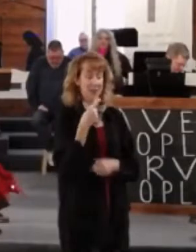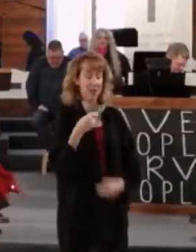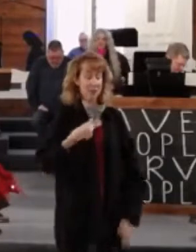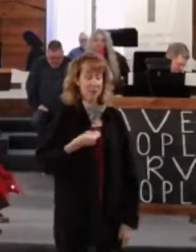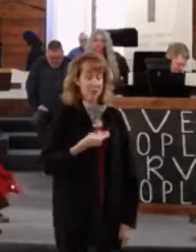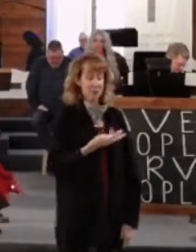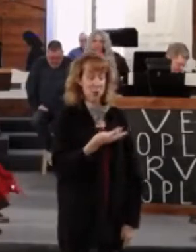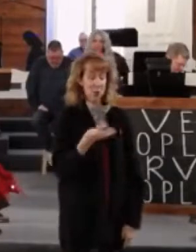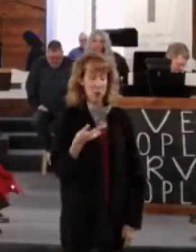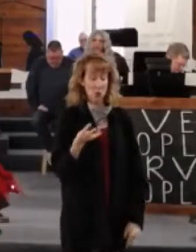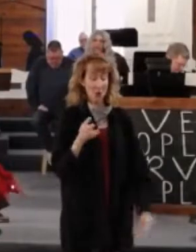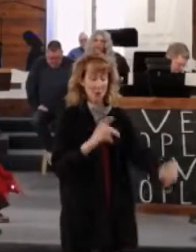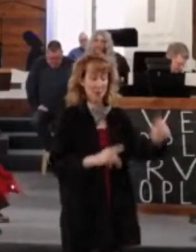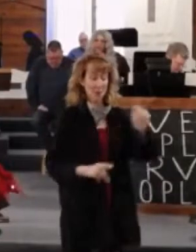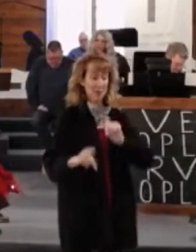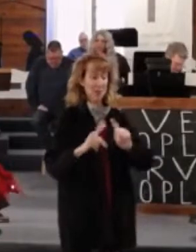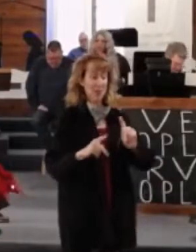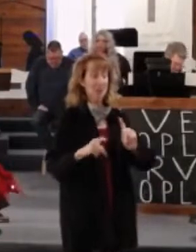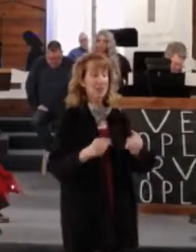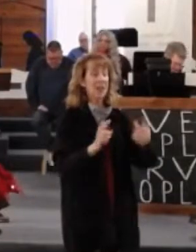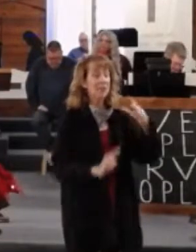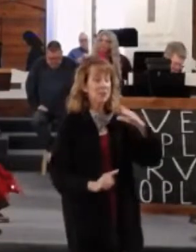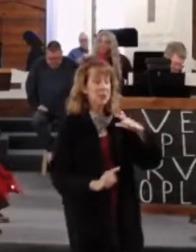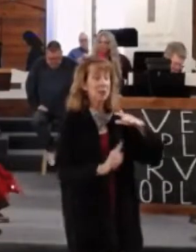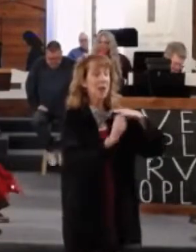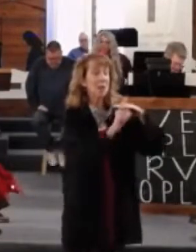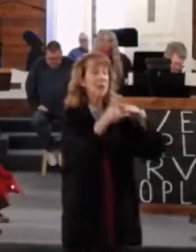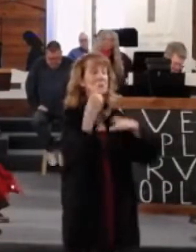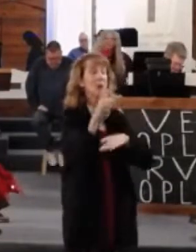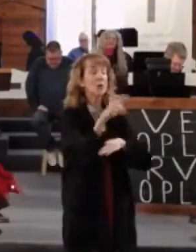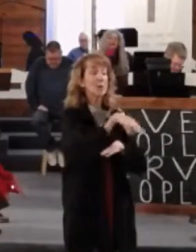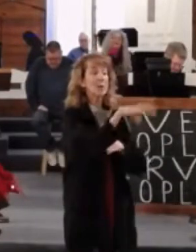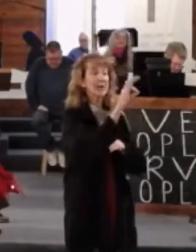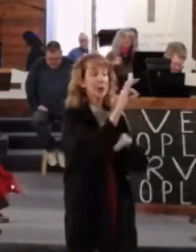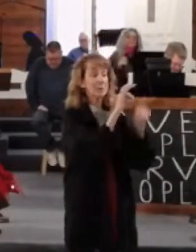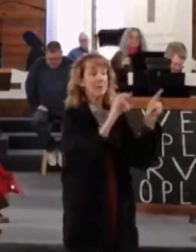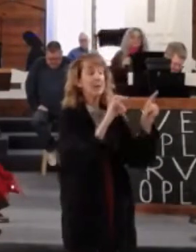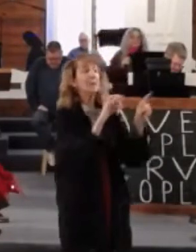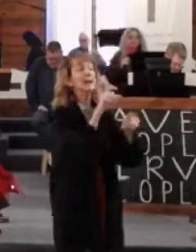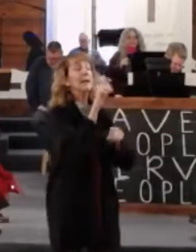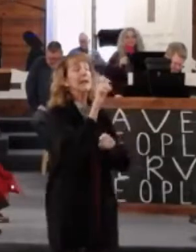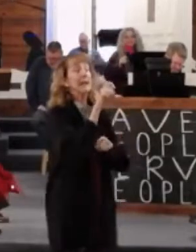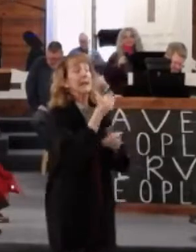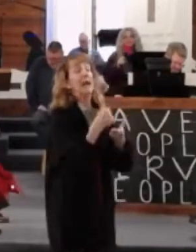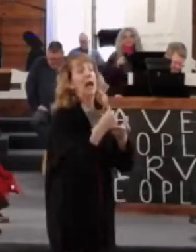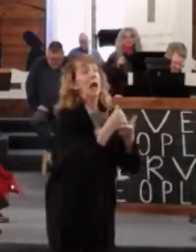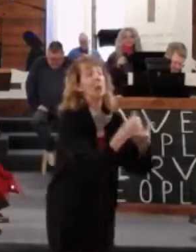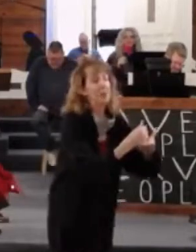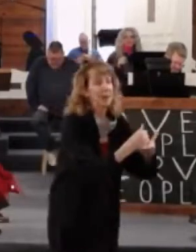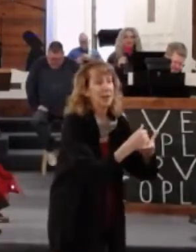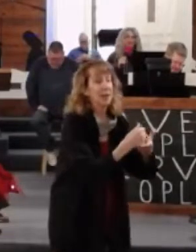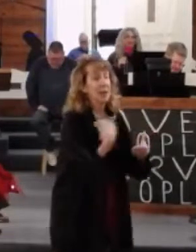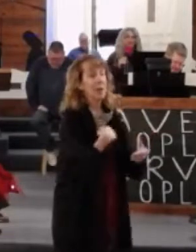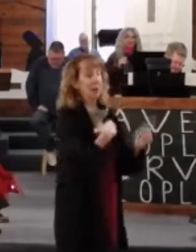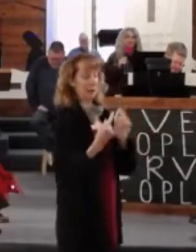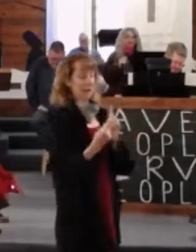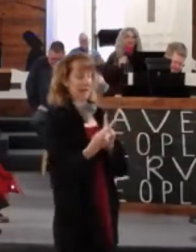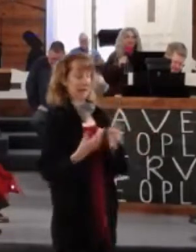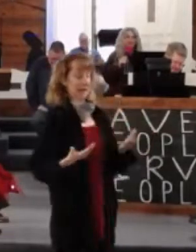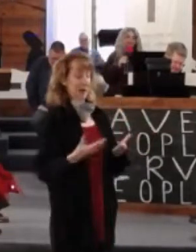the few of you that show up for the pickup, we'll just meet at the church tomorrow morning